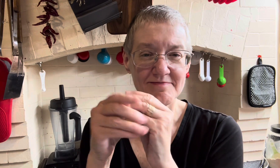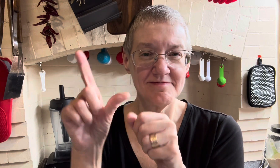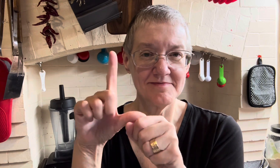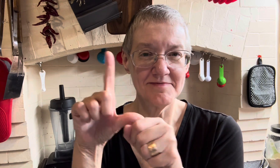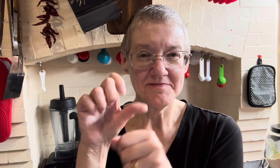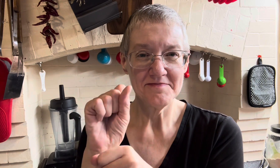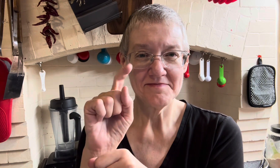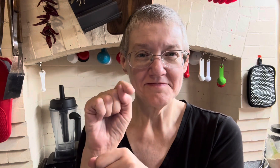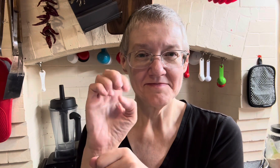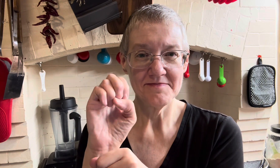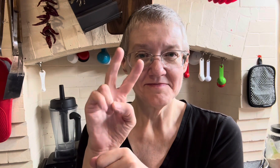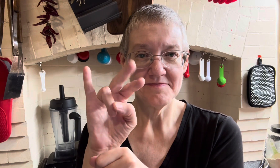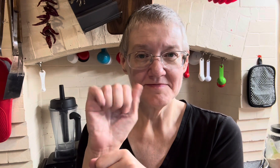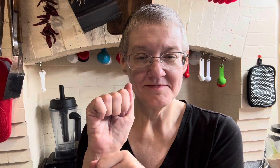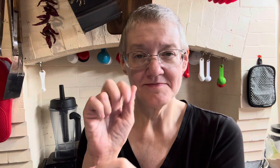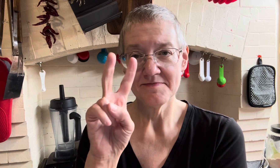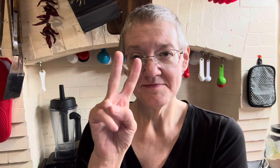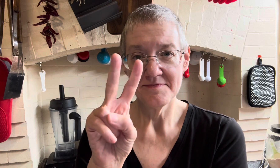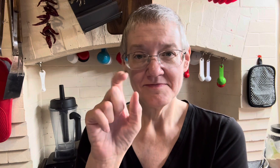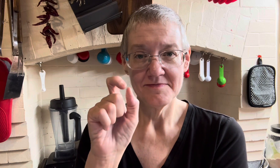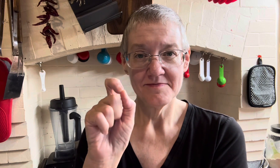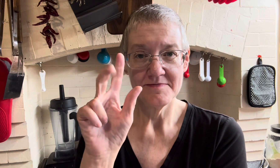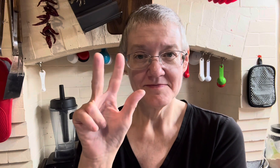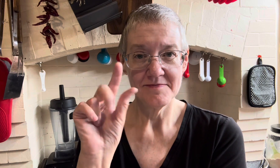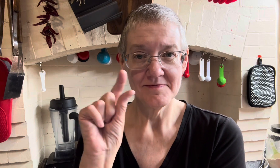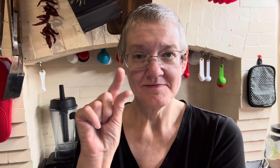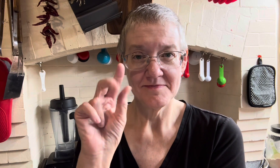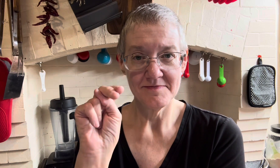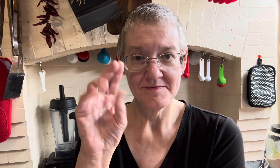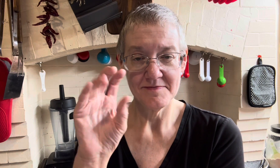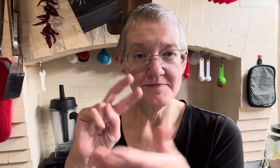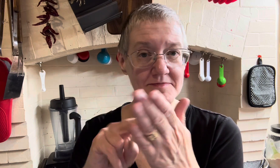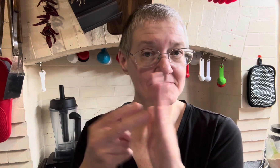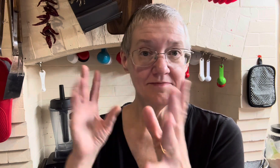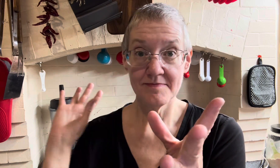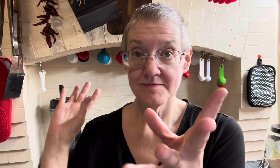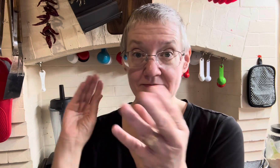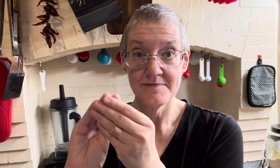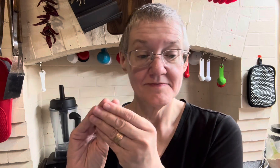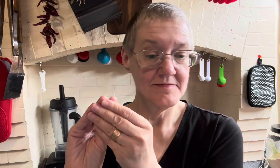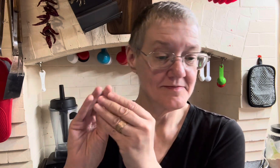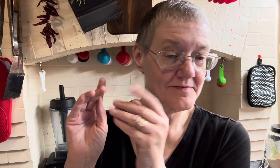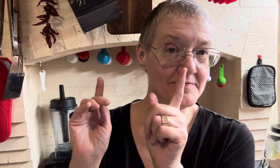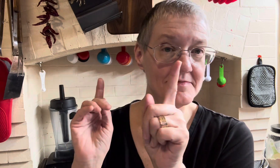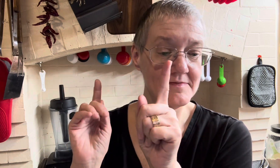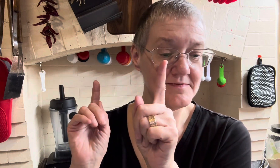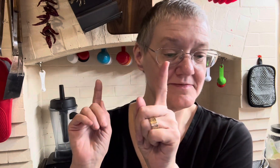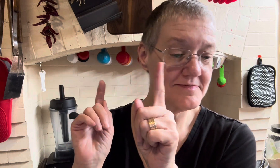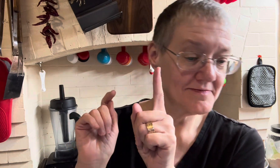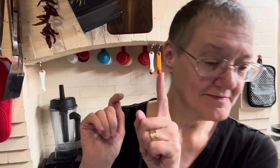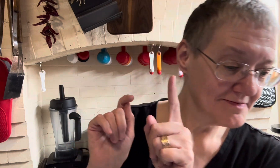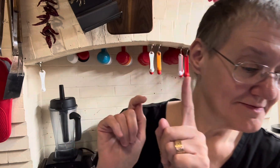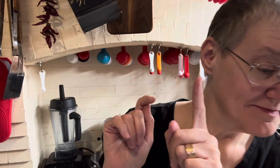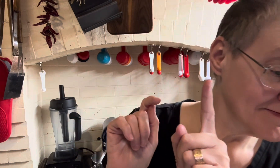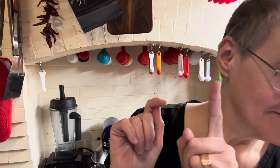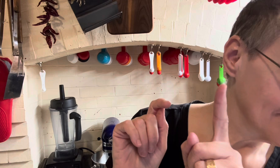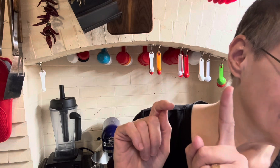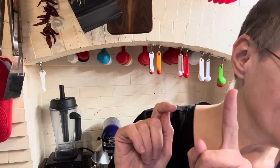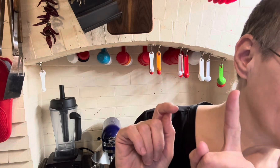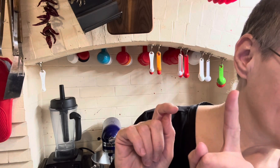some added stevia, which is 2.3 grams of net carbs. So for the whole day, let's see